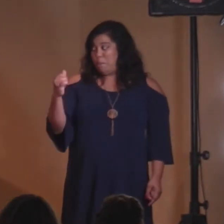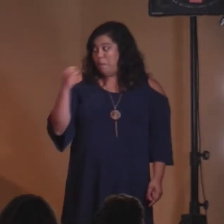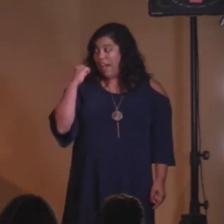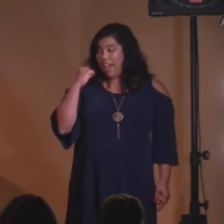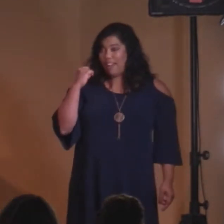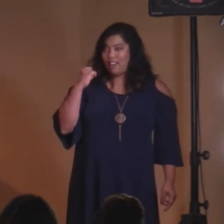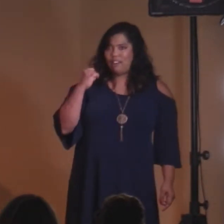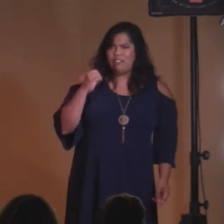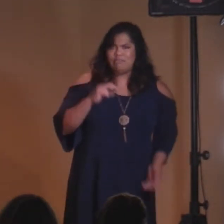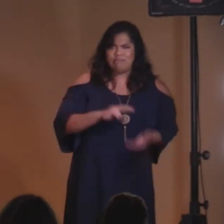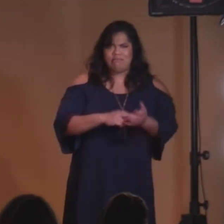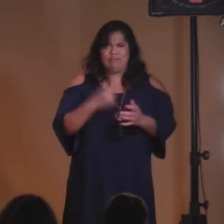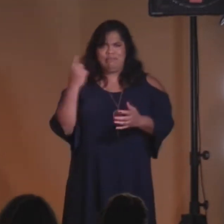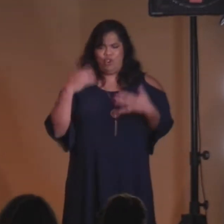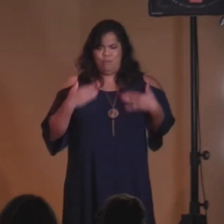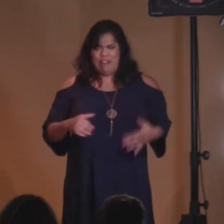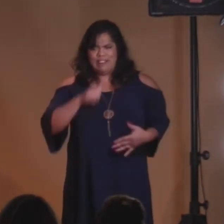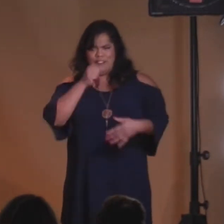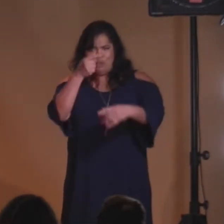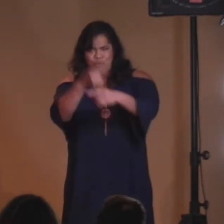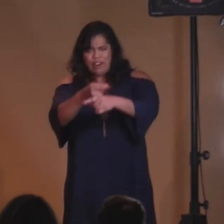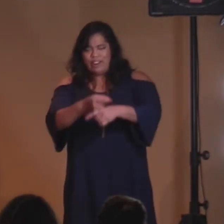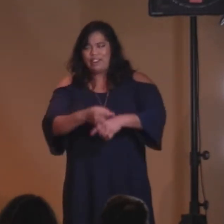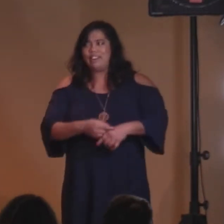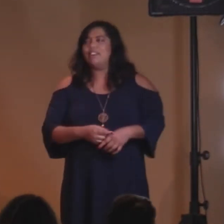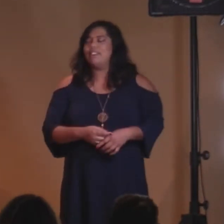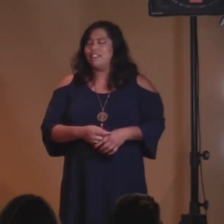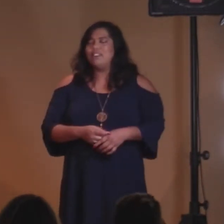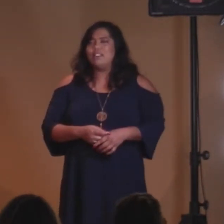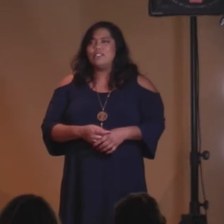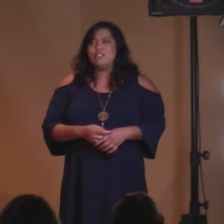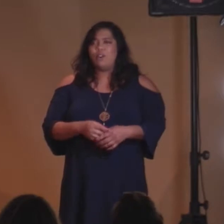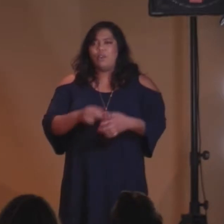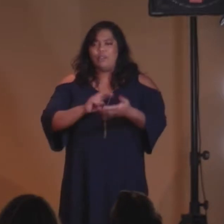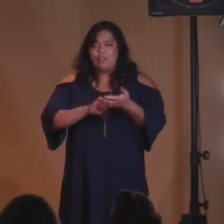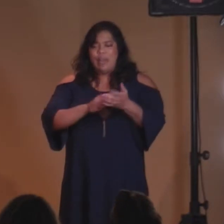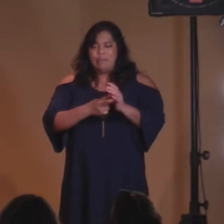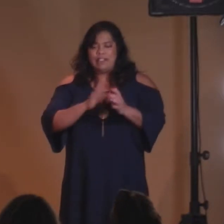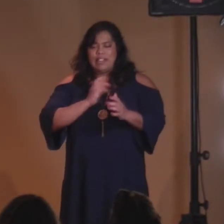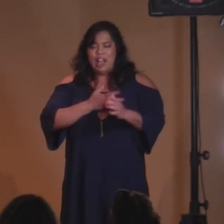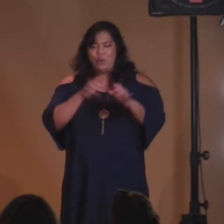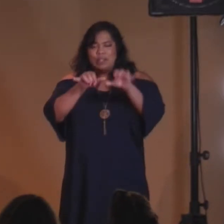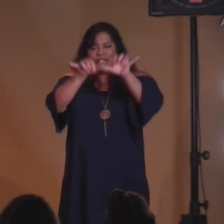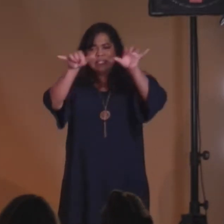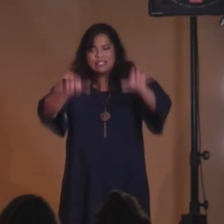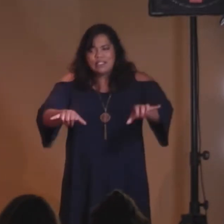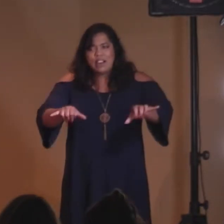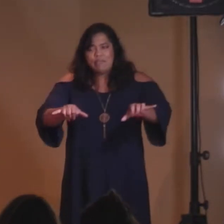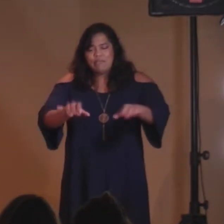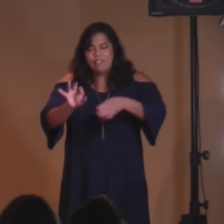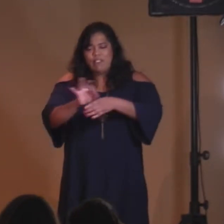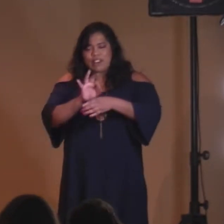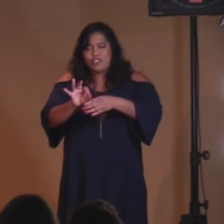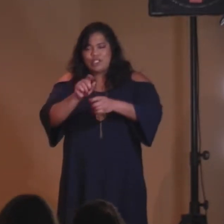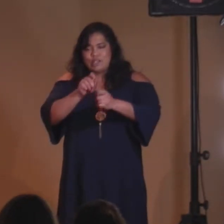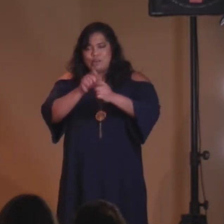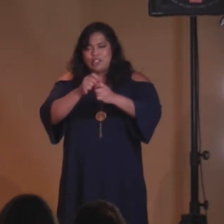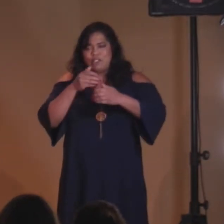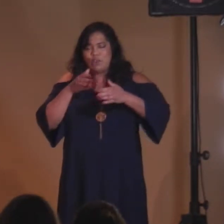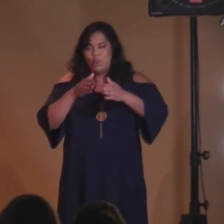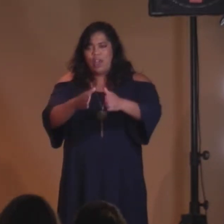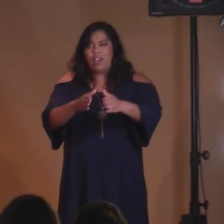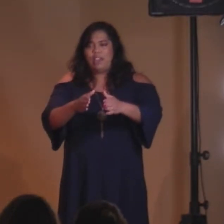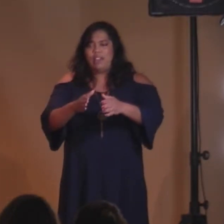something's not working right. There is a part of our system that operates a certain way. When the ego is in